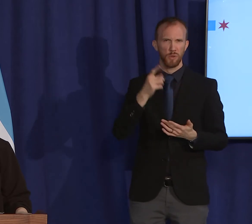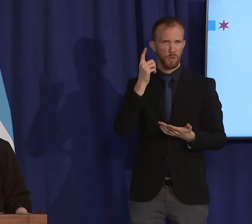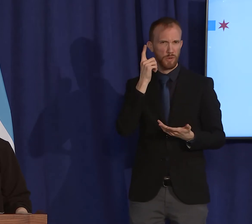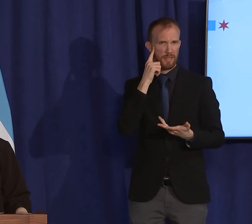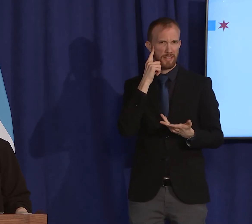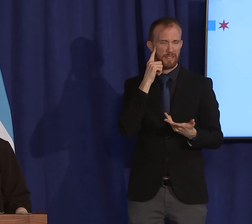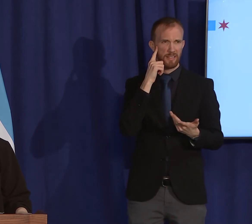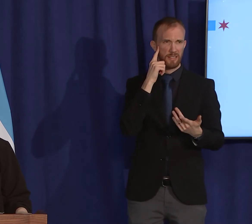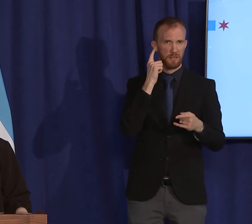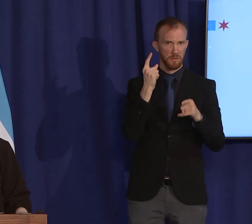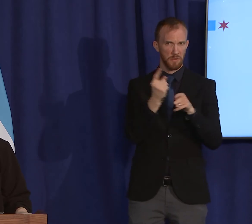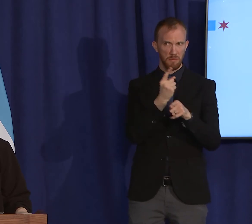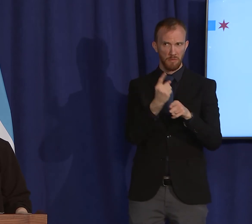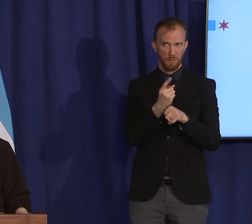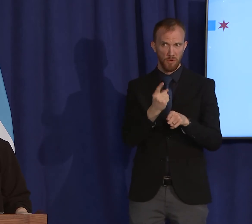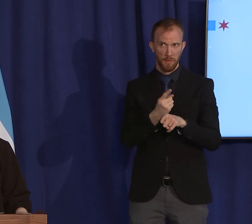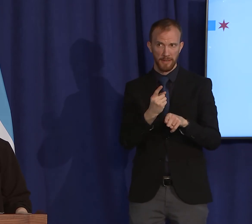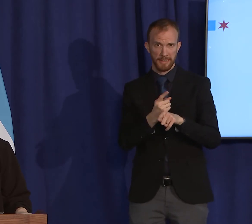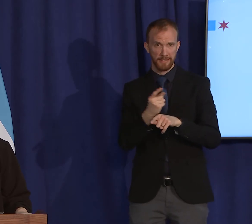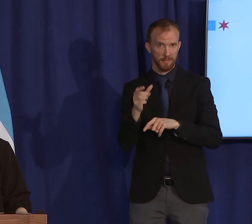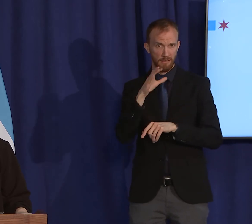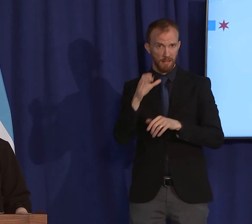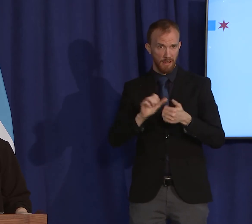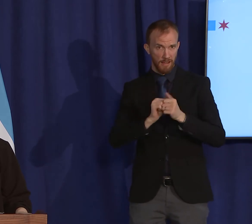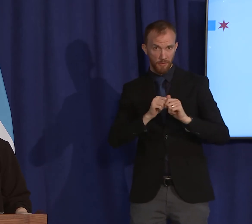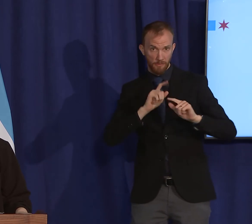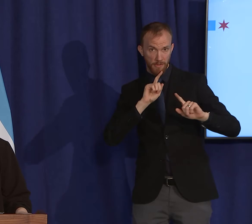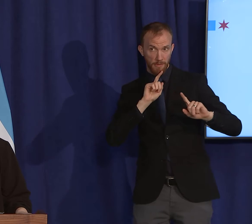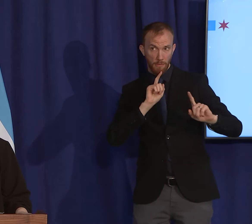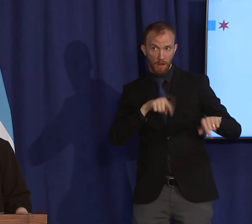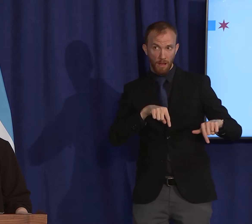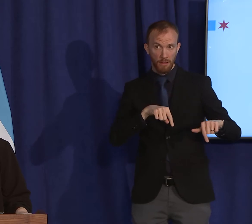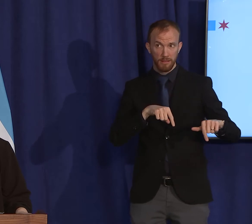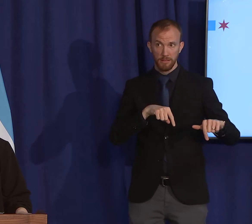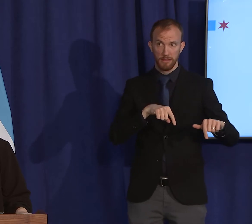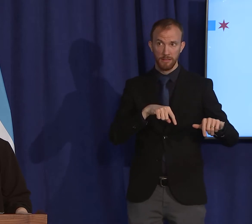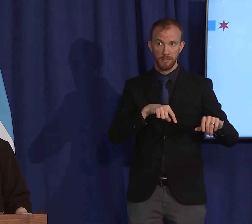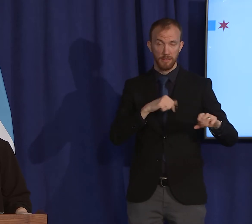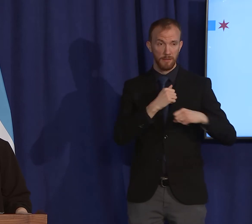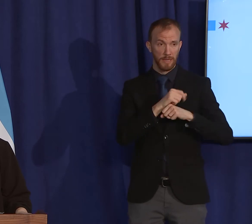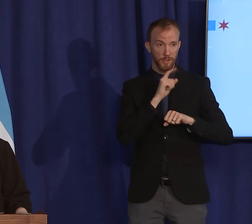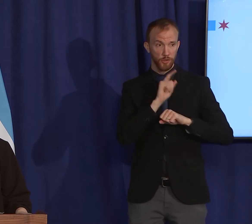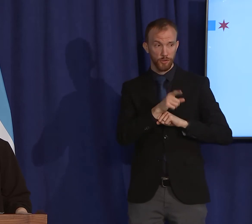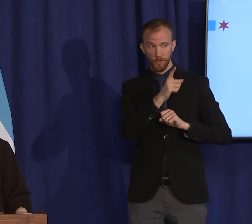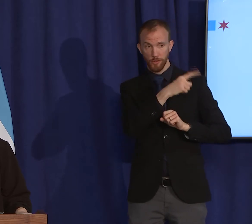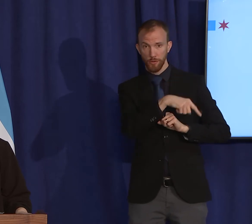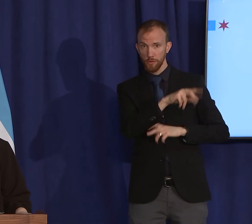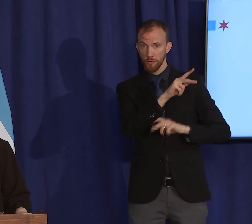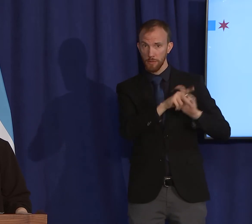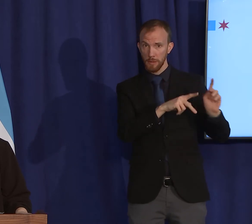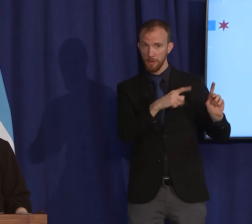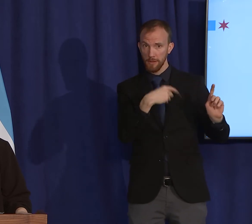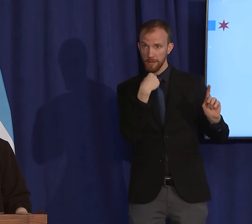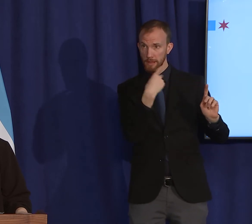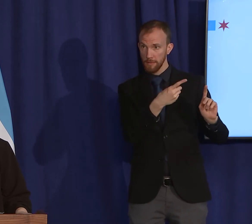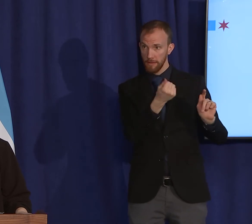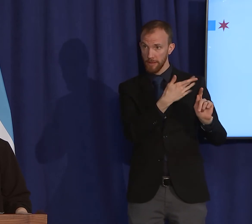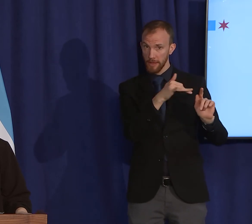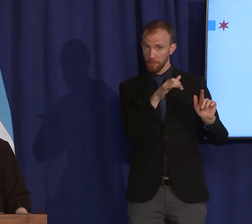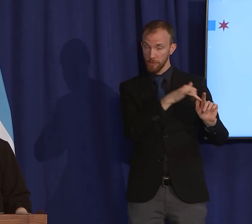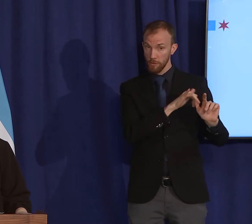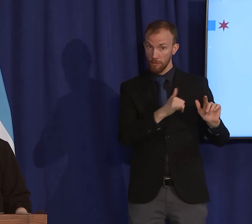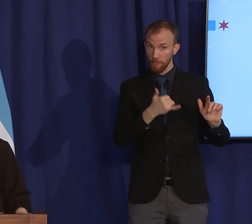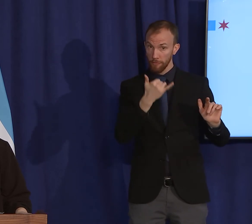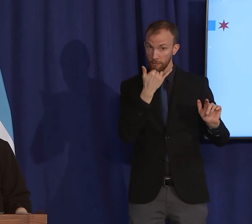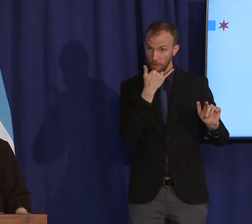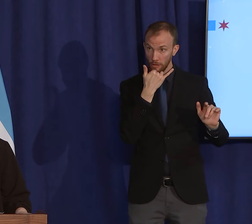enough in terms of how the city is responding here to let those officials know that what they did was wrong, and